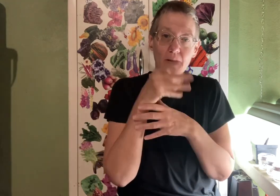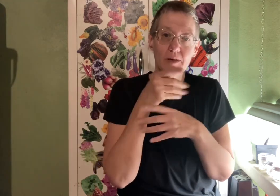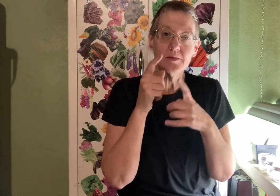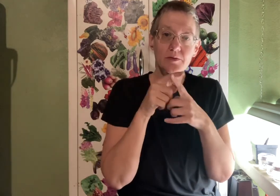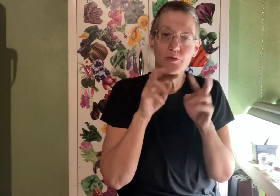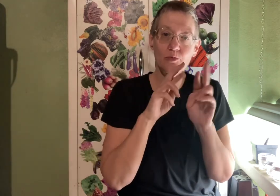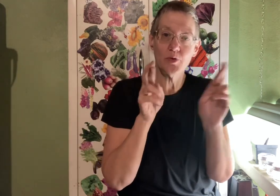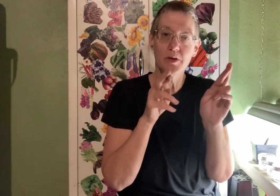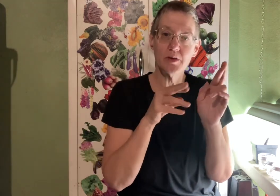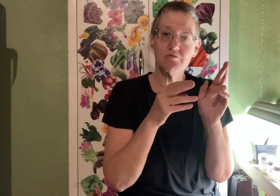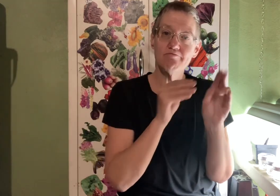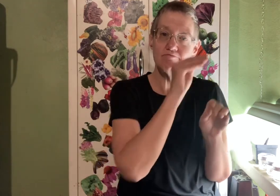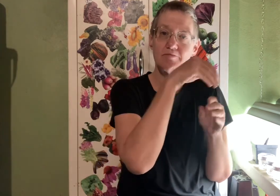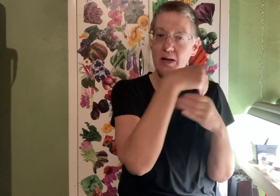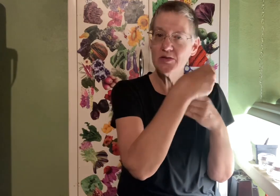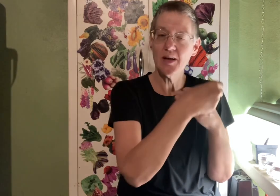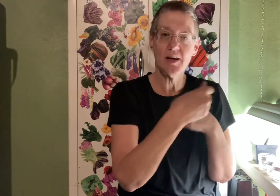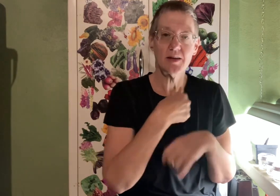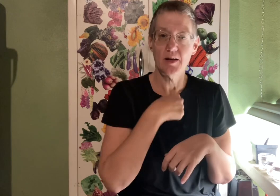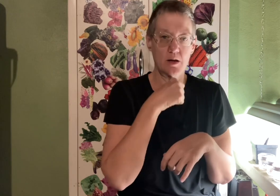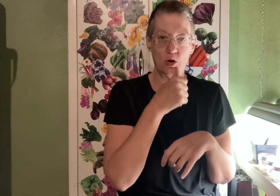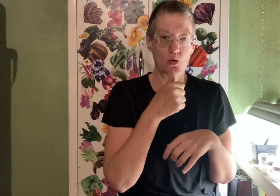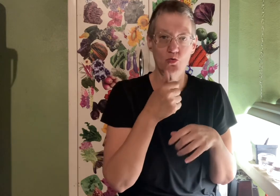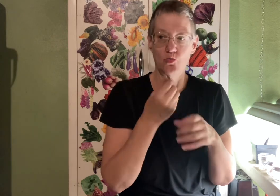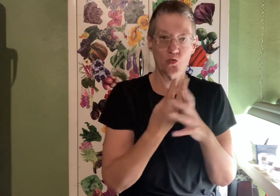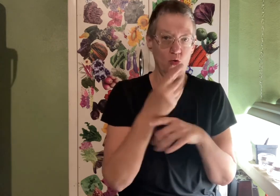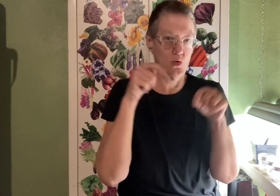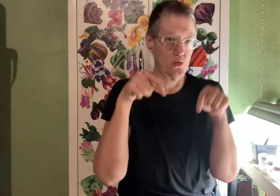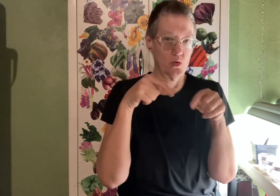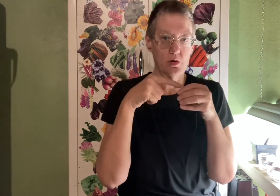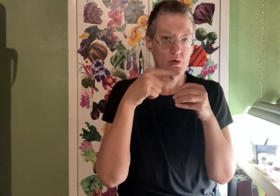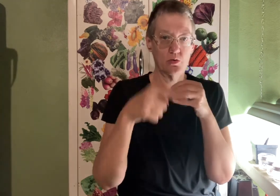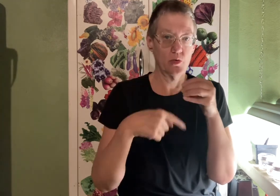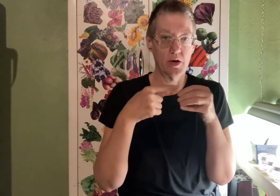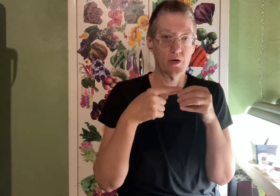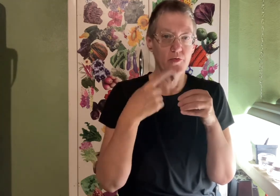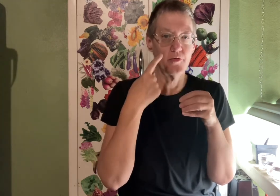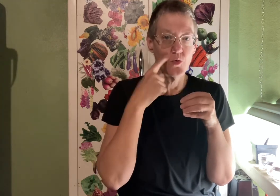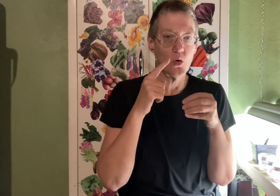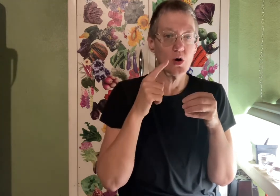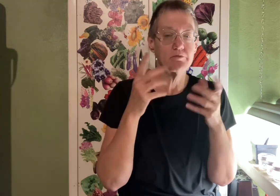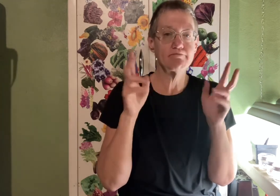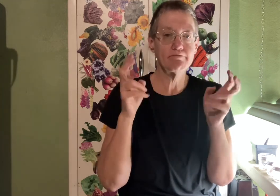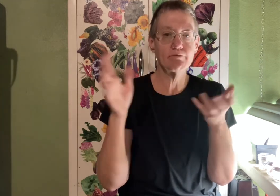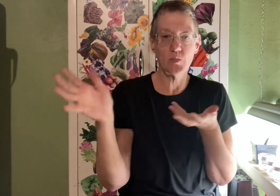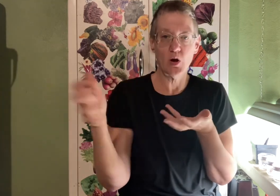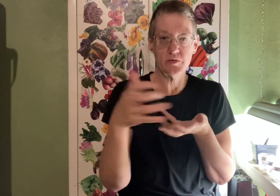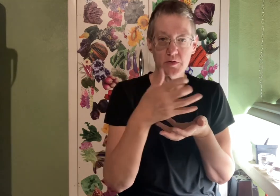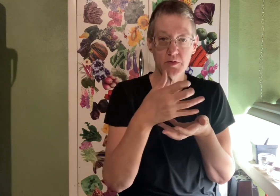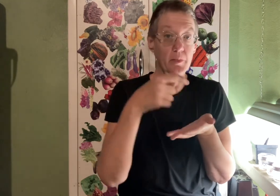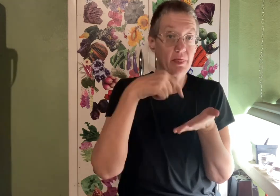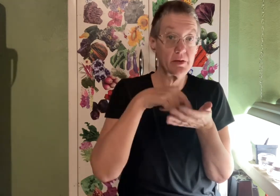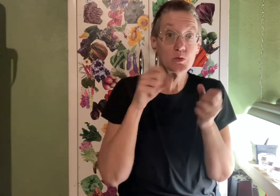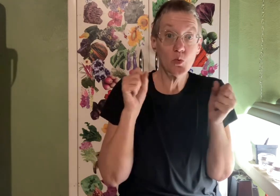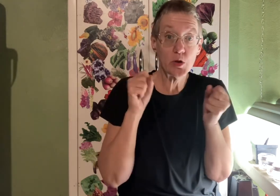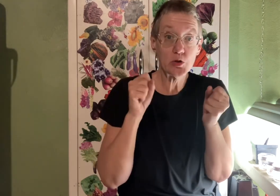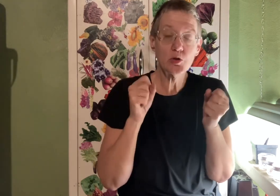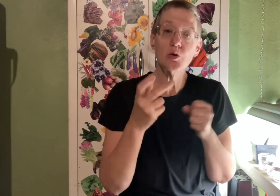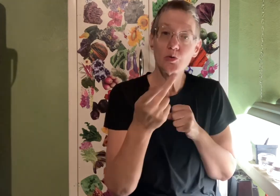growing lettuce, because I only use this room for starting seeds and taking care of transplants until I put them outside. I don't